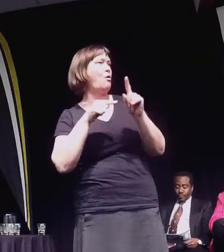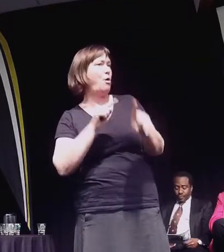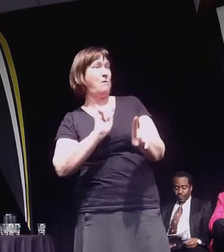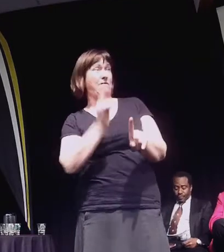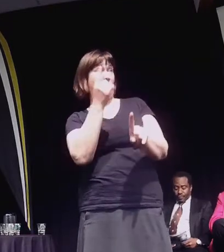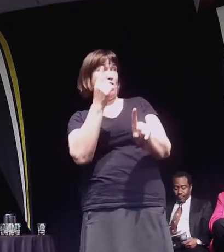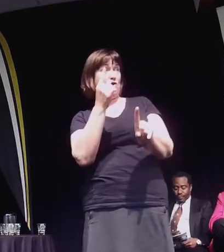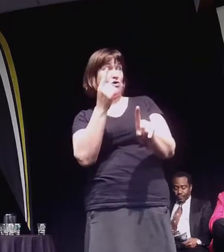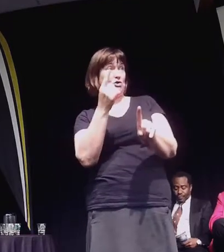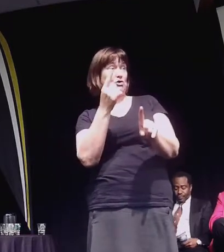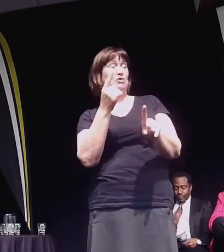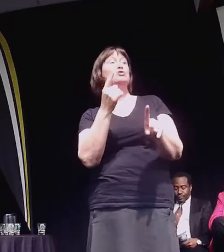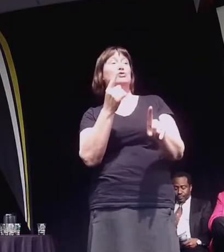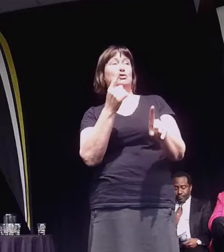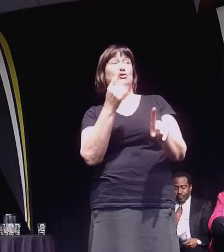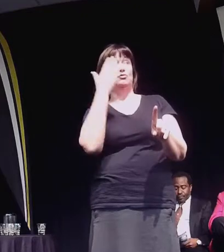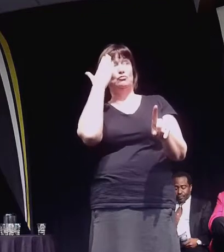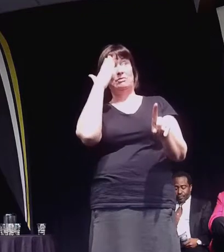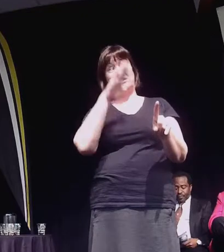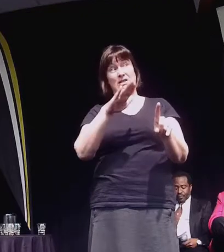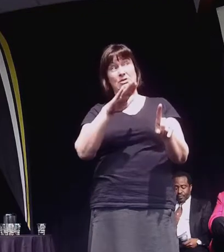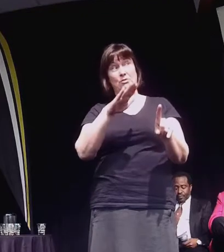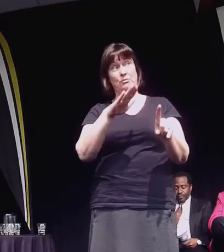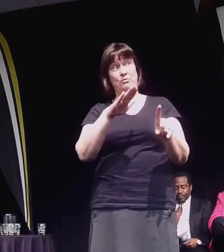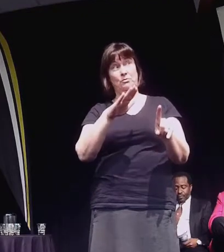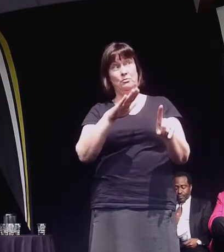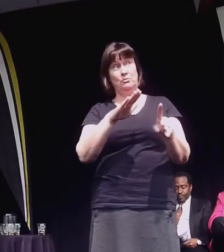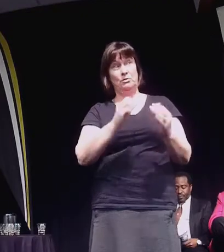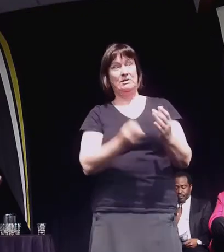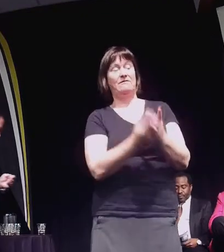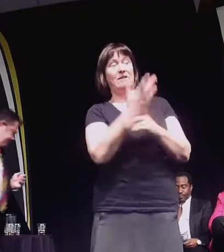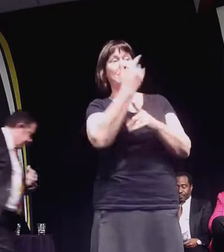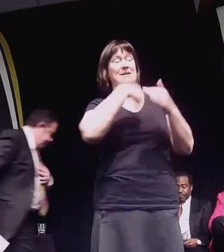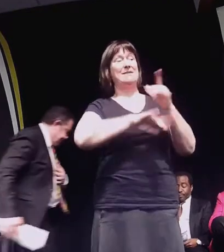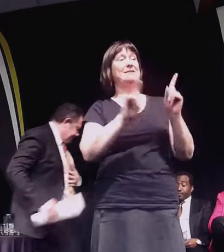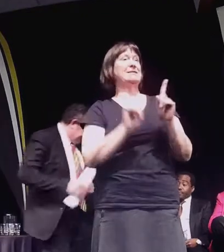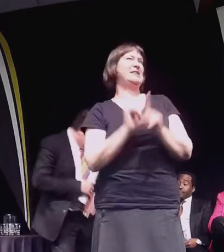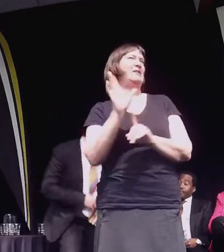city since Mayor Paul Riga's days. Thank you.